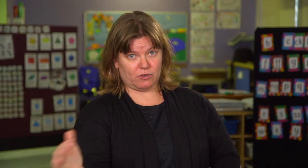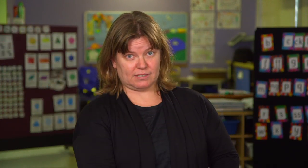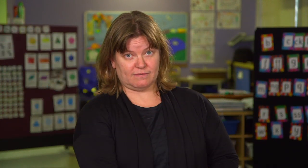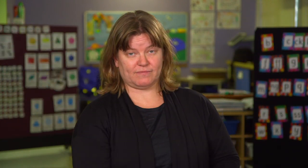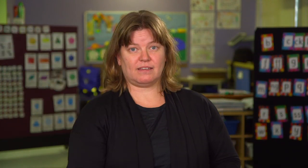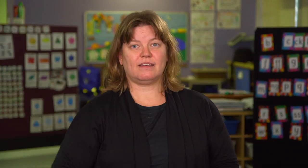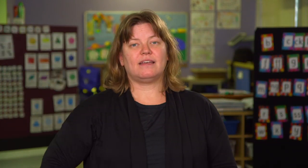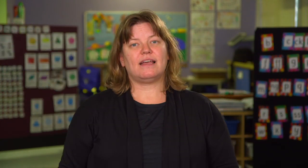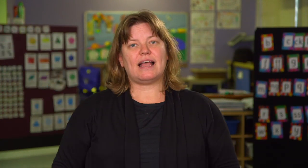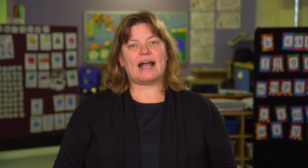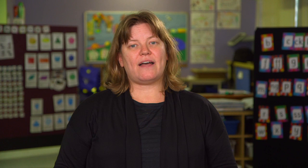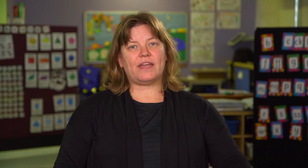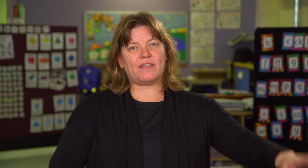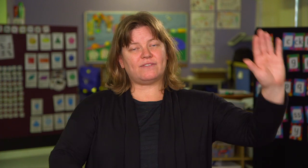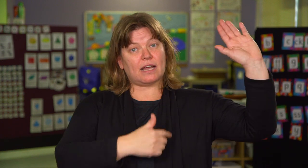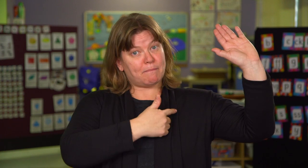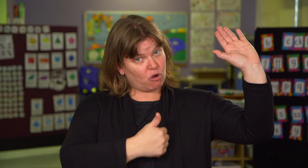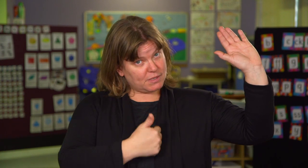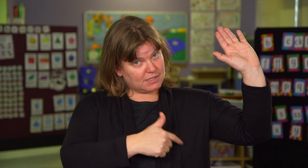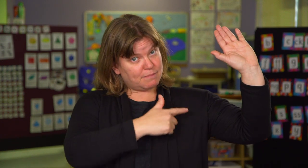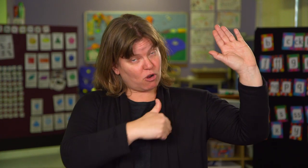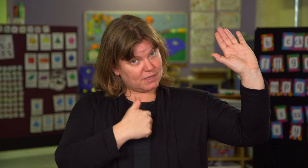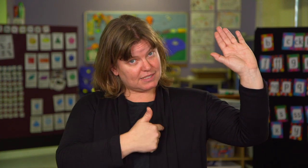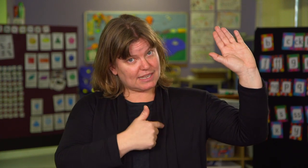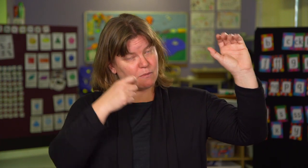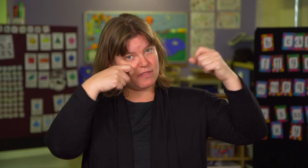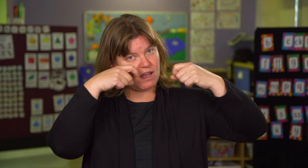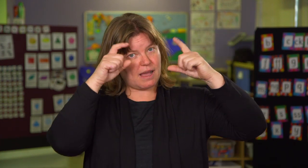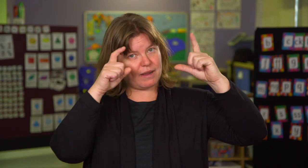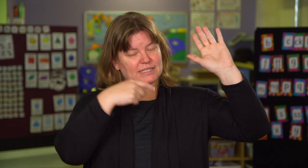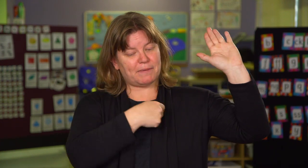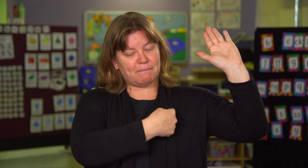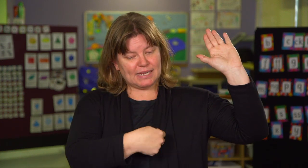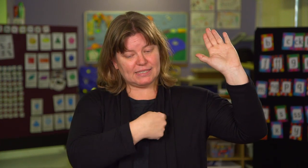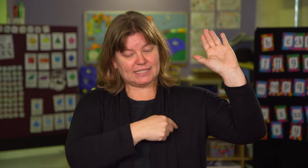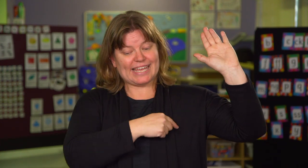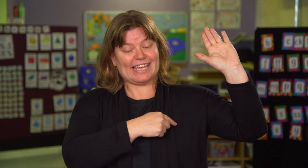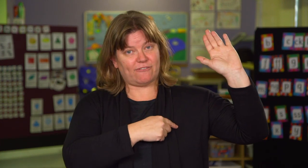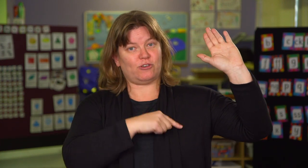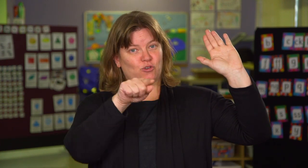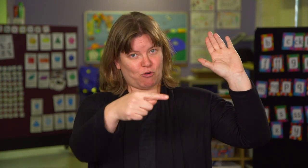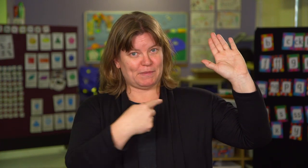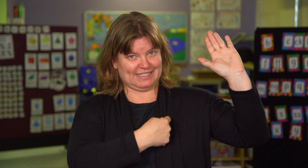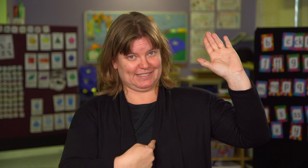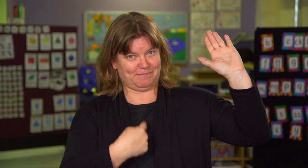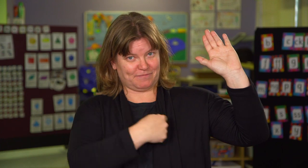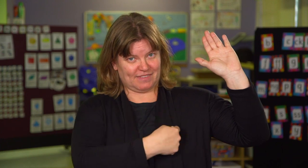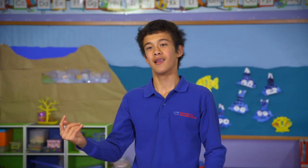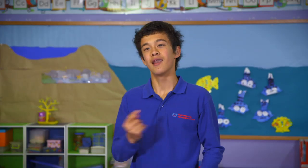person. And then they've done promise, promise. And with the eyebrows up, it means if you promise.